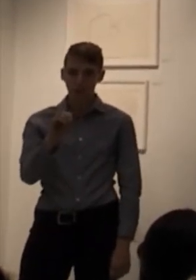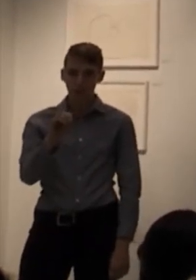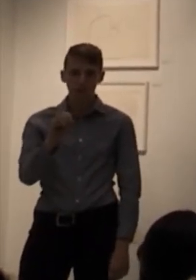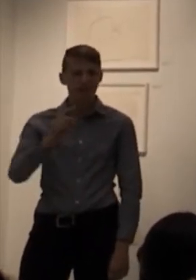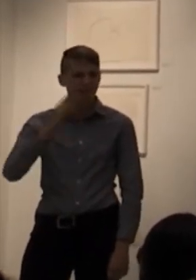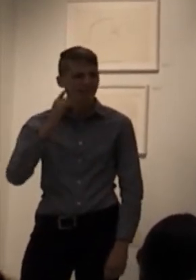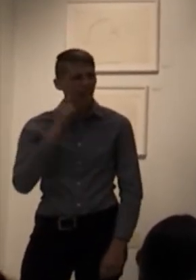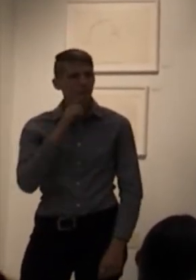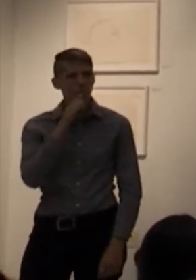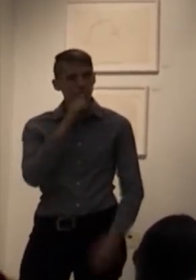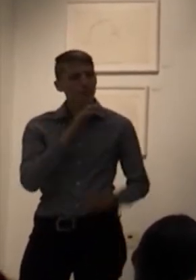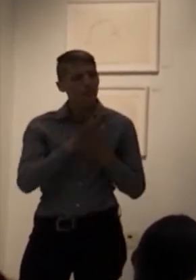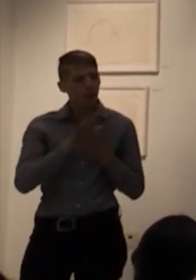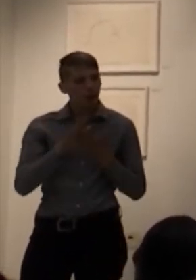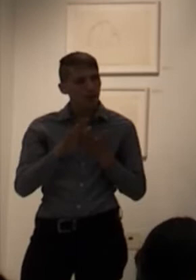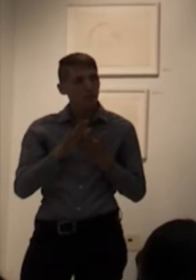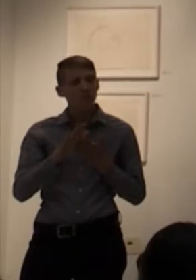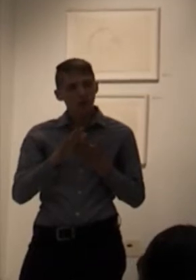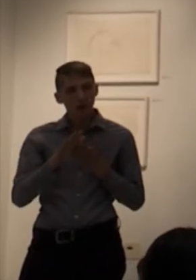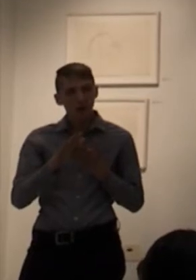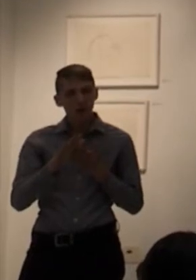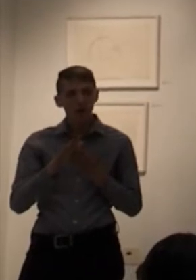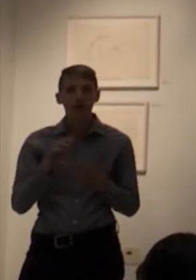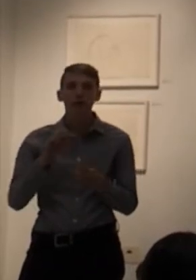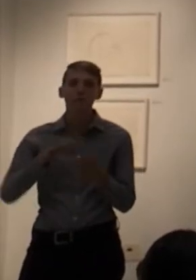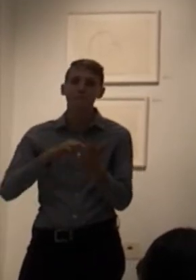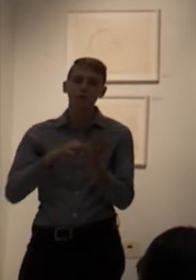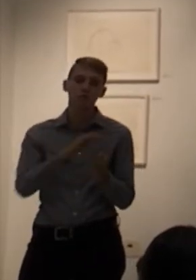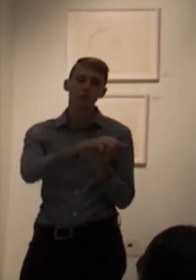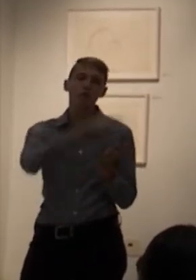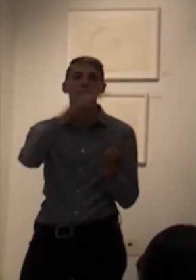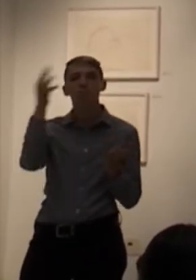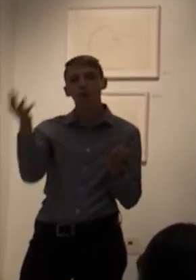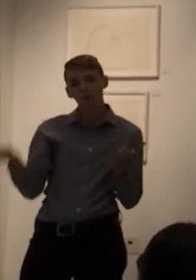onomatopoeic, but arcobaleno was rainbow,